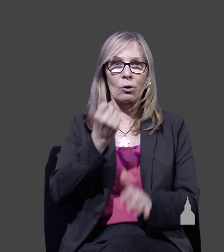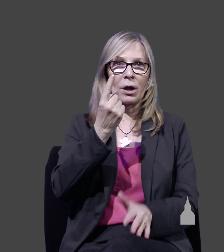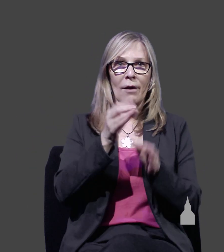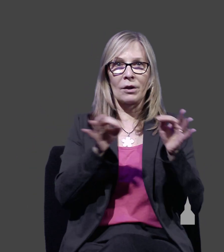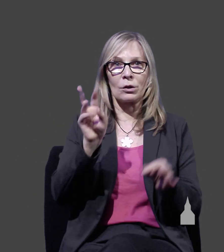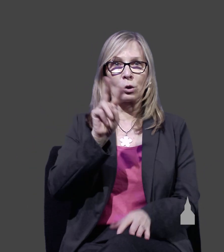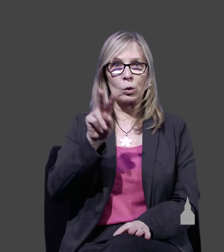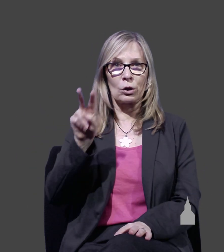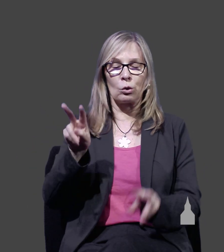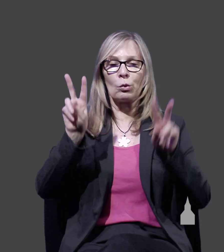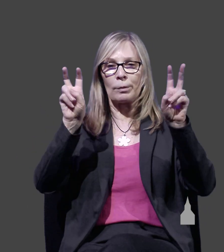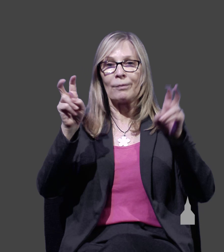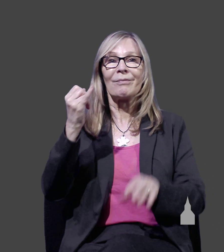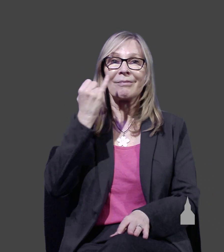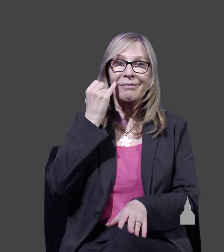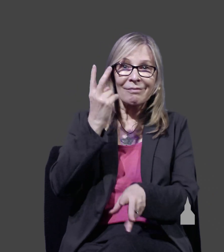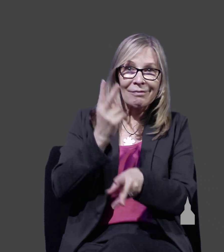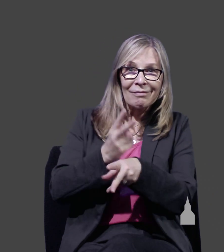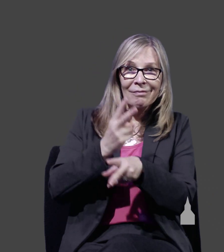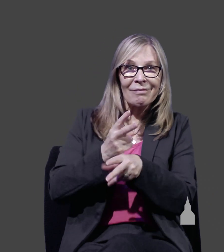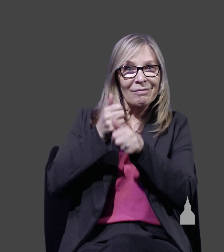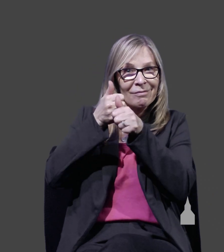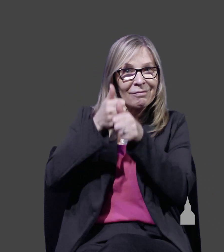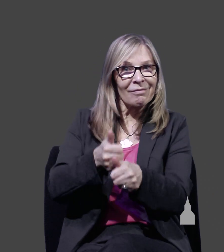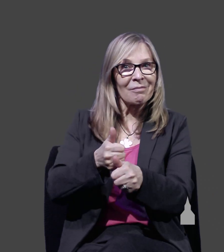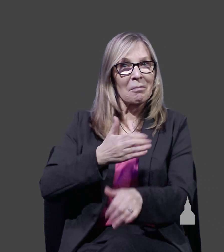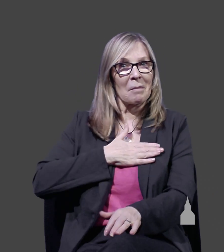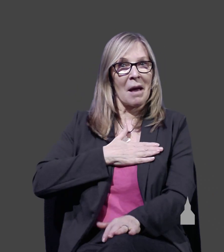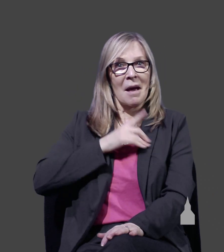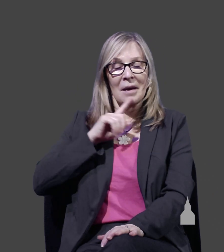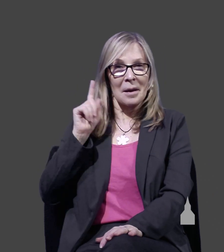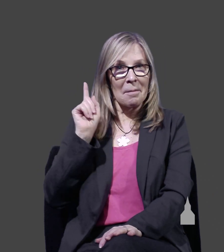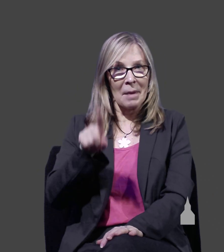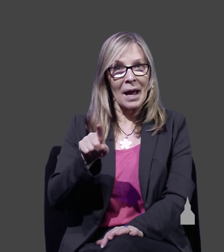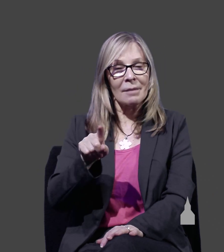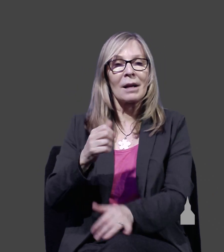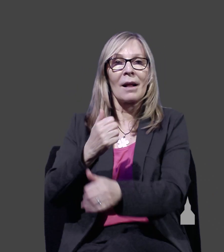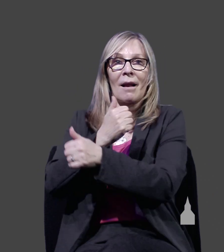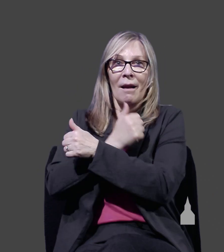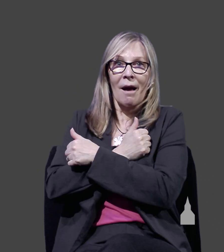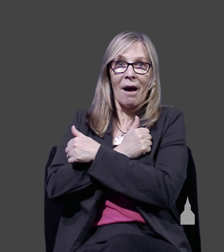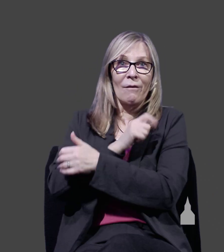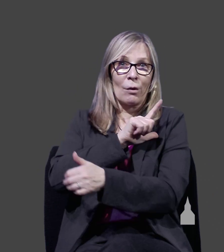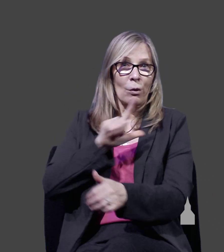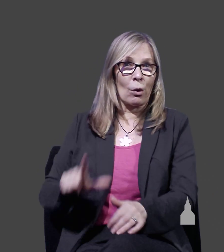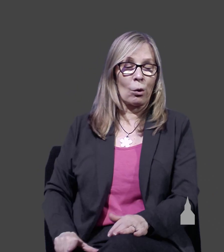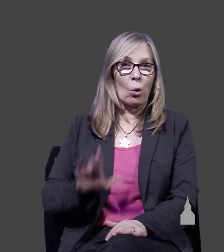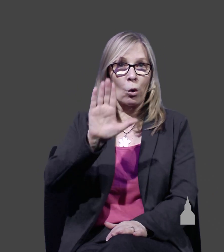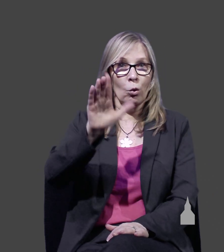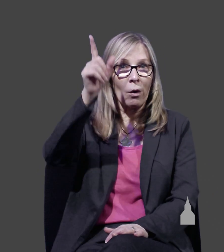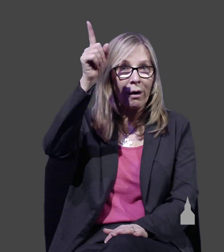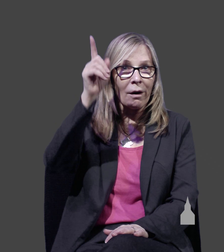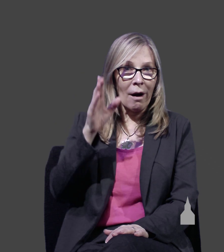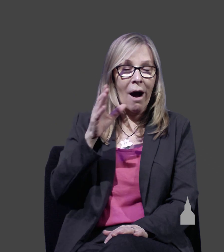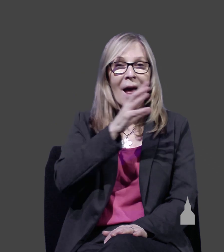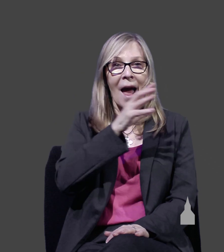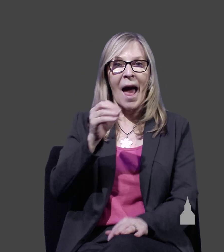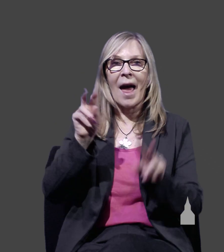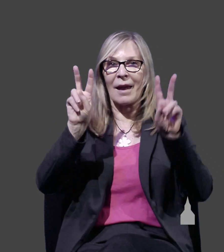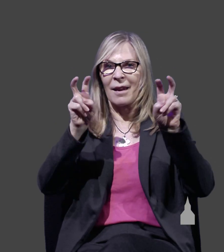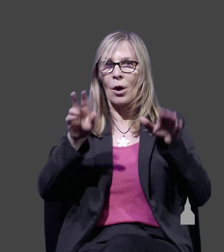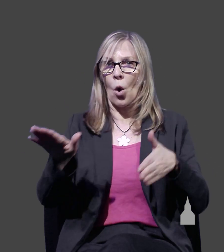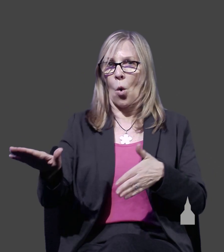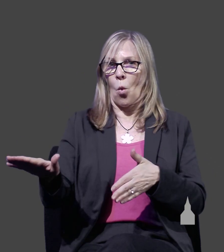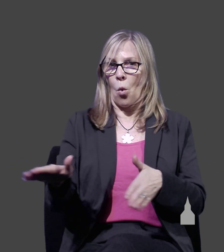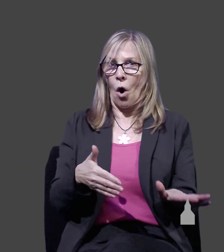careful to keep all this commandment which I am commanding you to do, to love the Lord your God, to walk in all